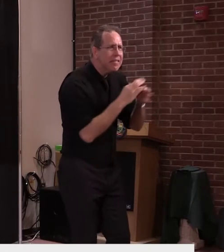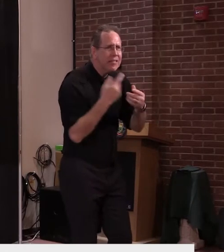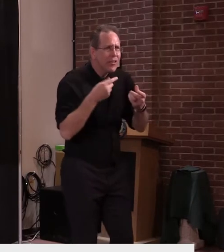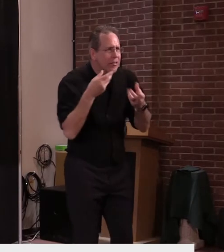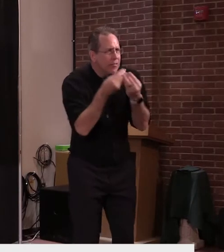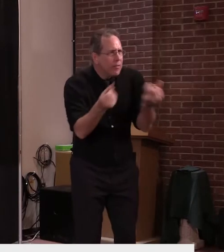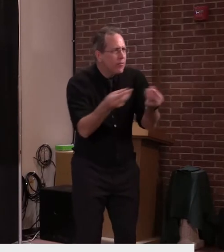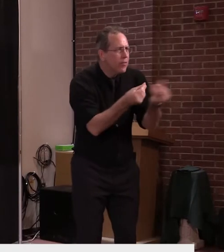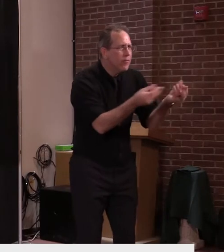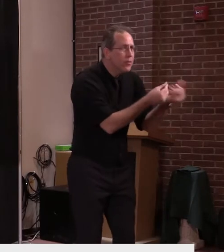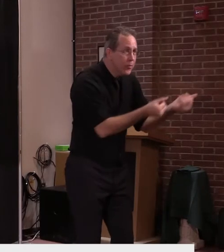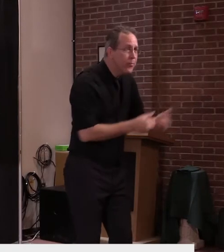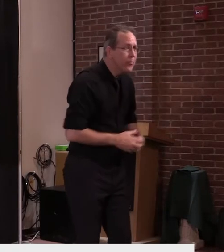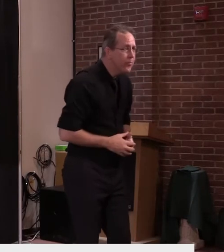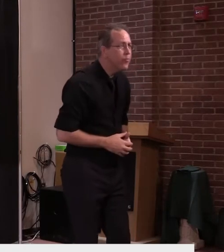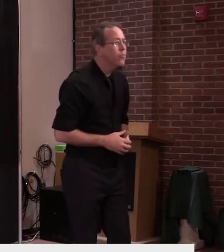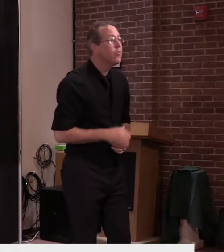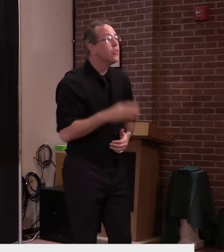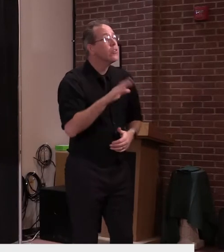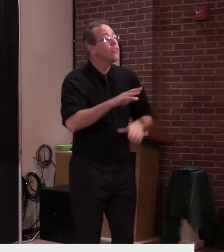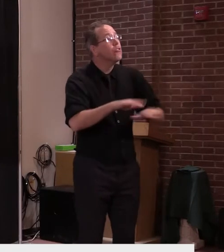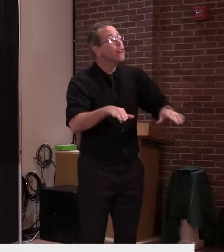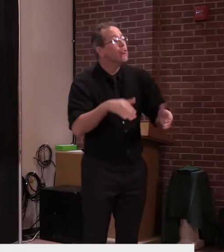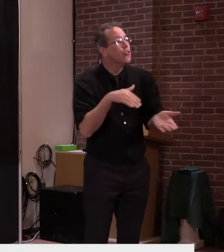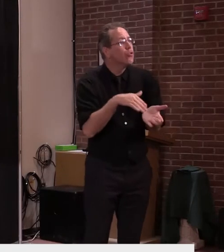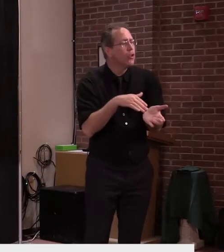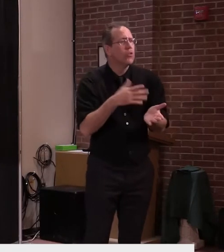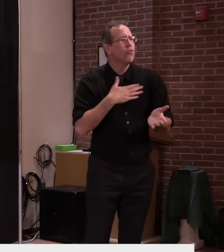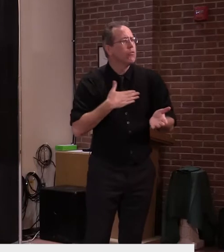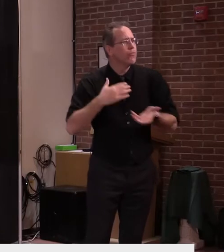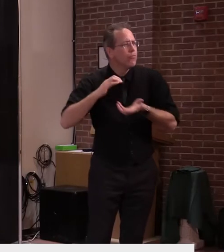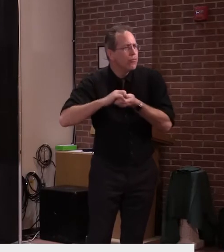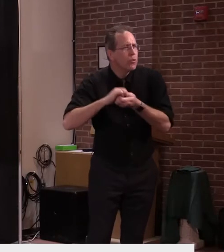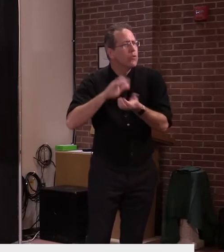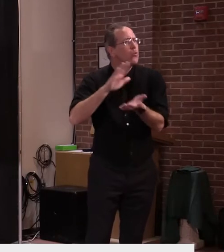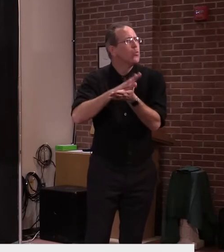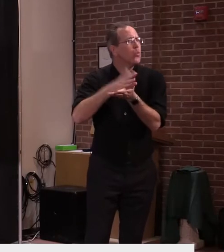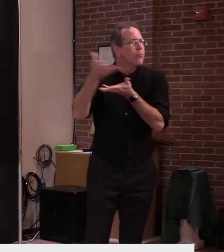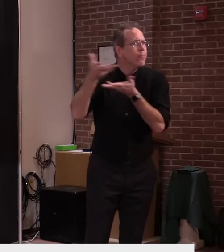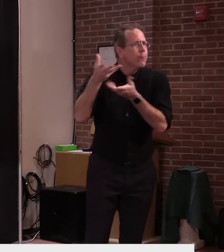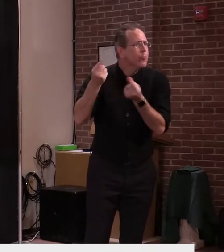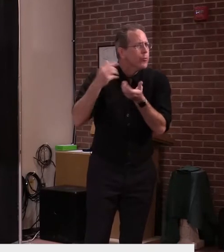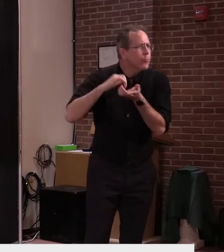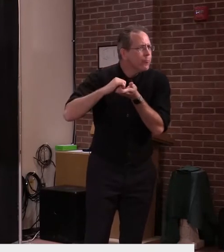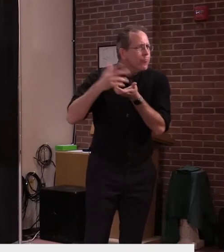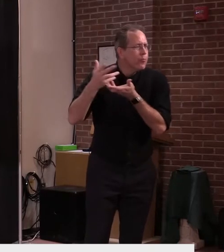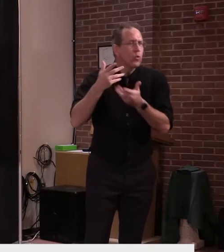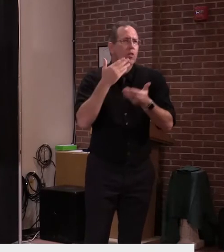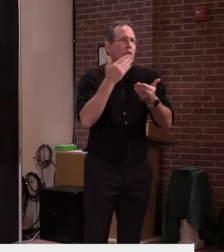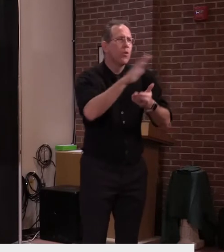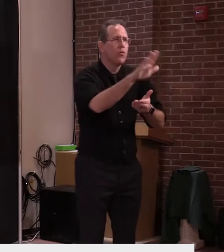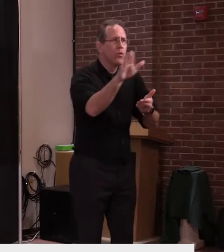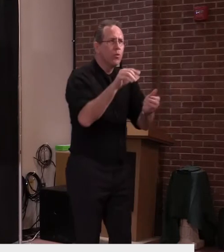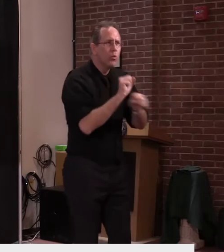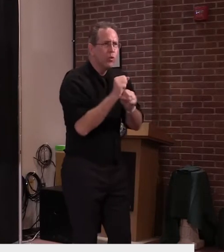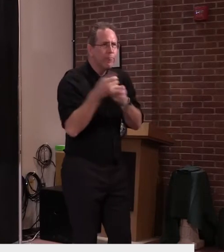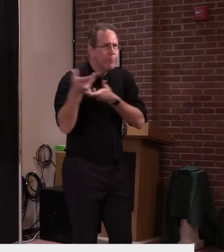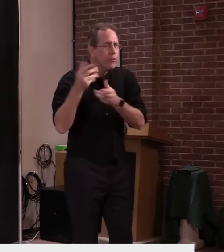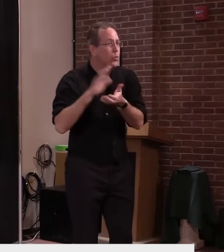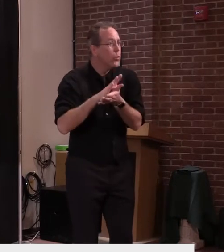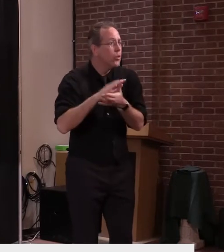with schools and childcare. Thank you all so much for the work you do for children and families in Vermont.